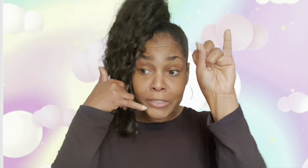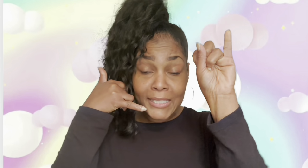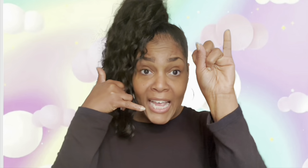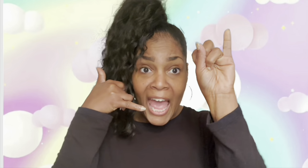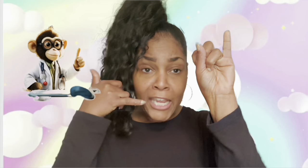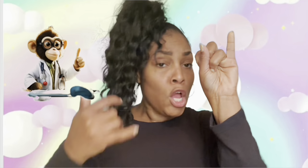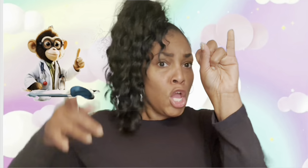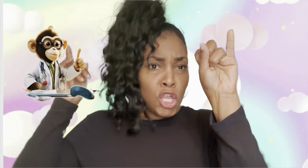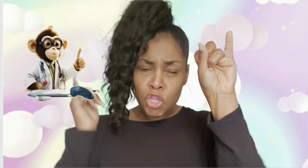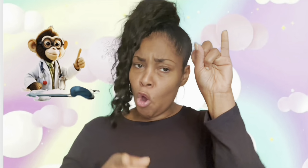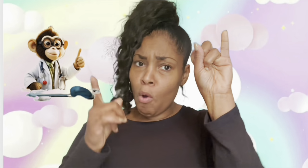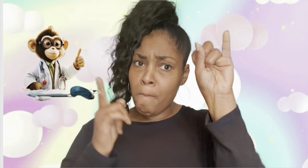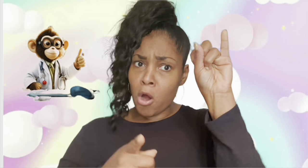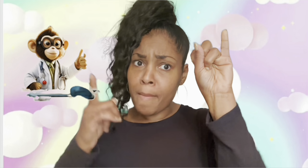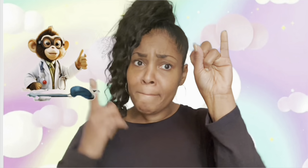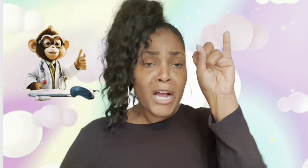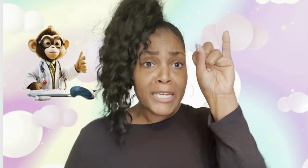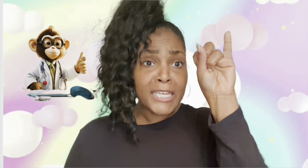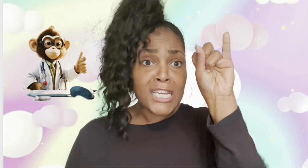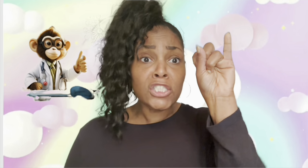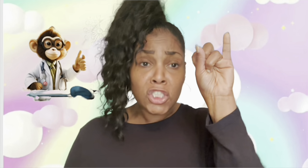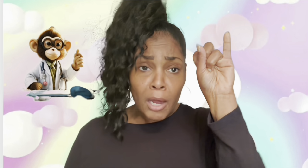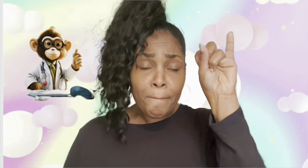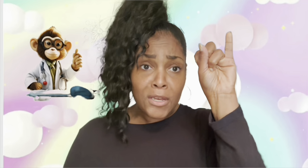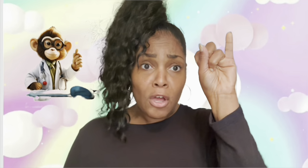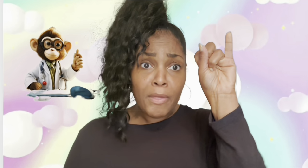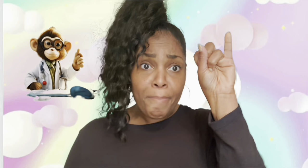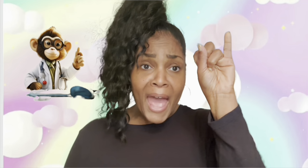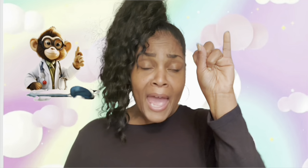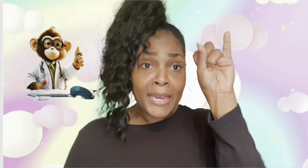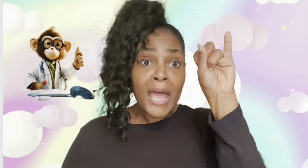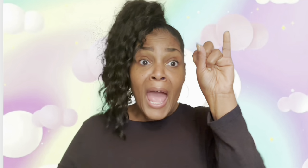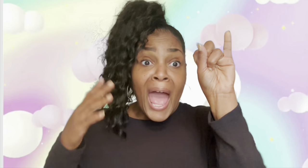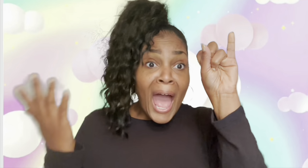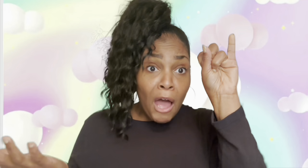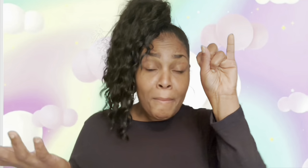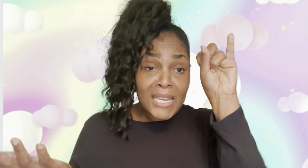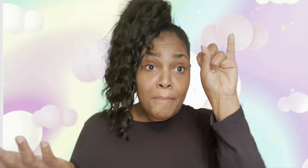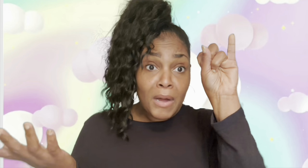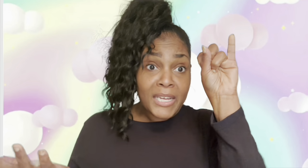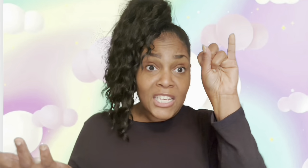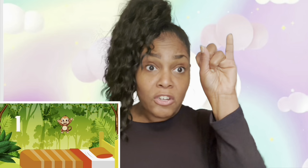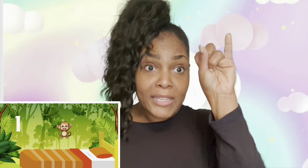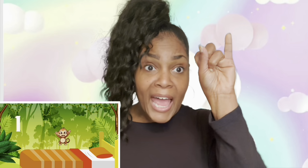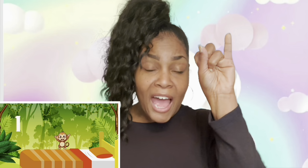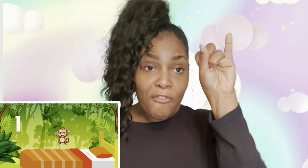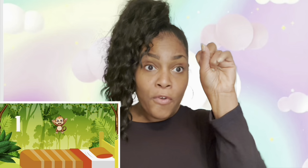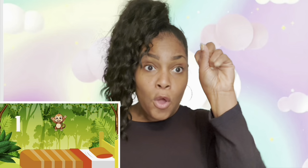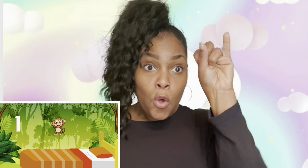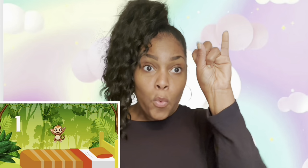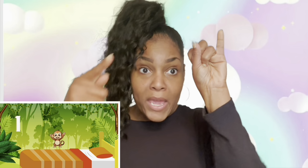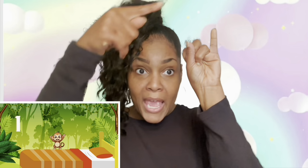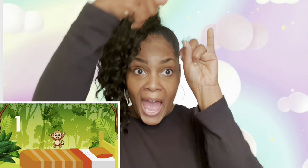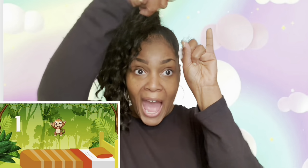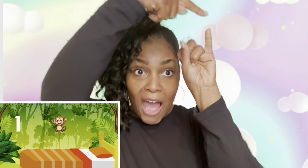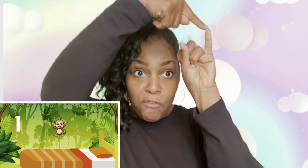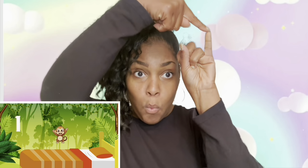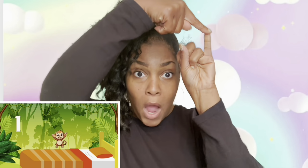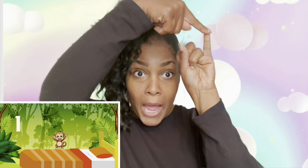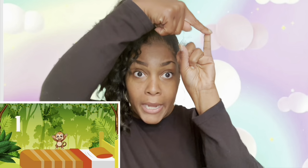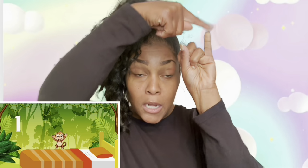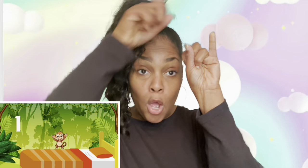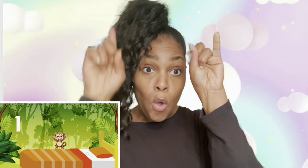doctor said, no more monkeys jumping on the bed. How many monkeys are left? We